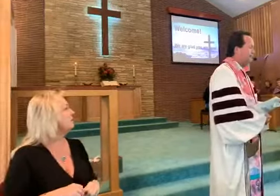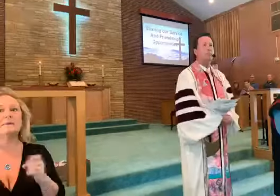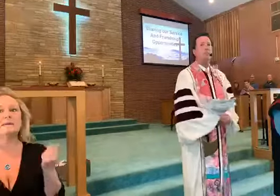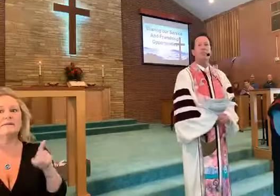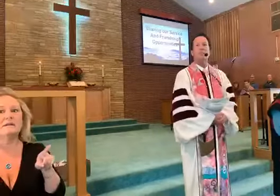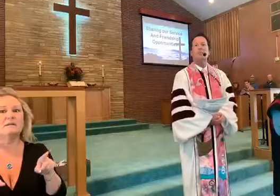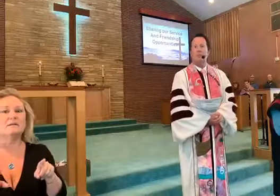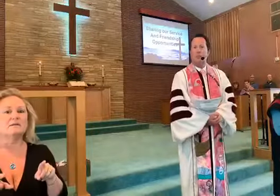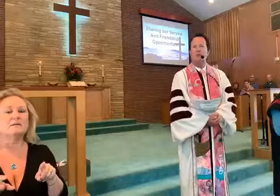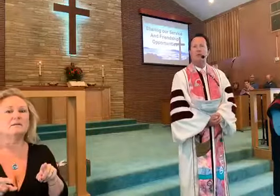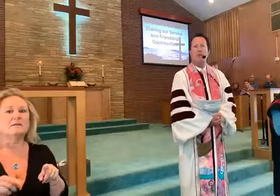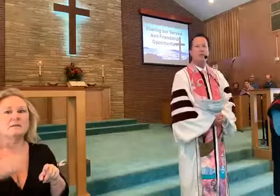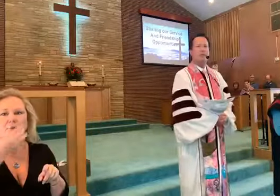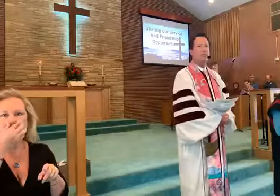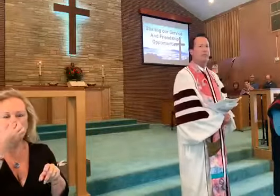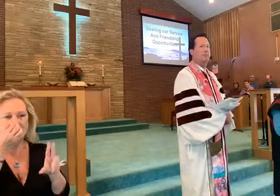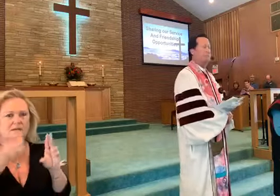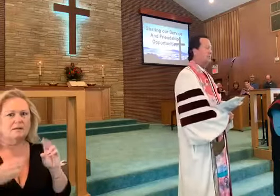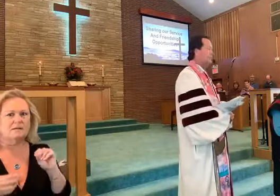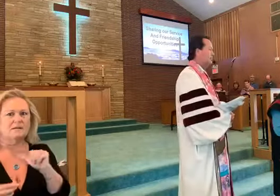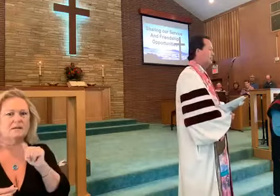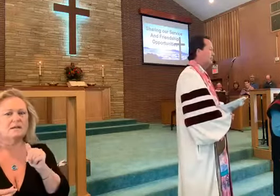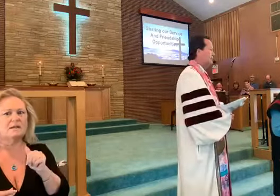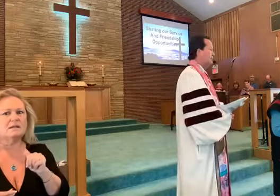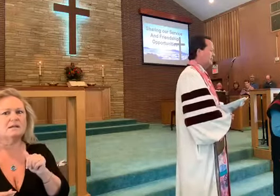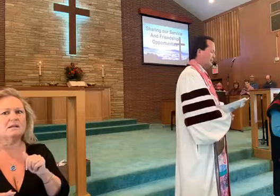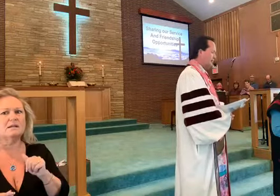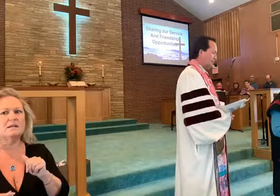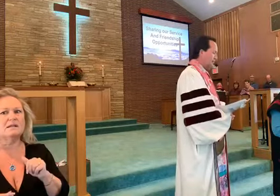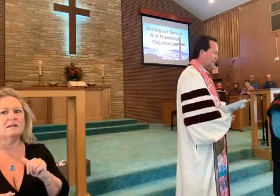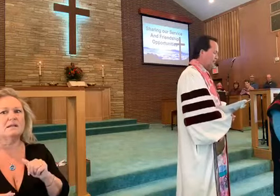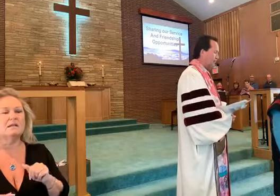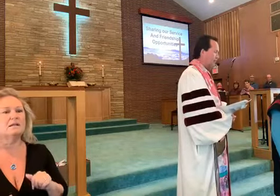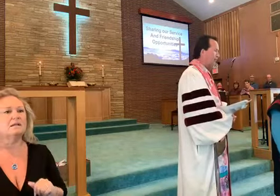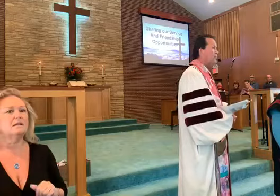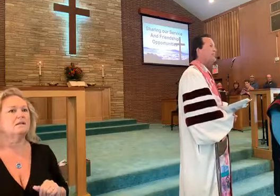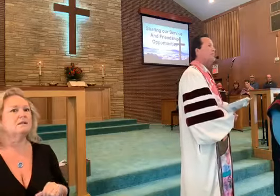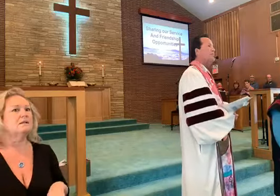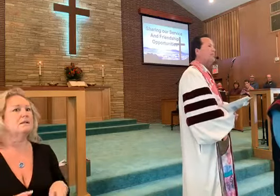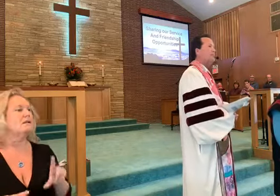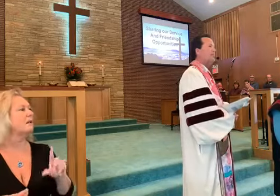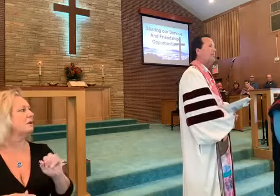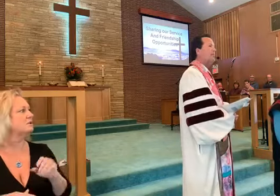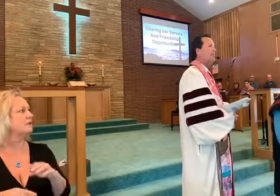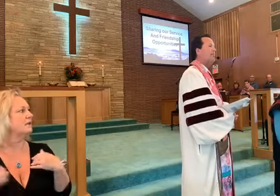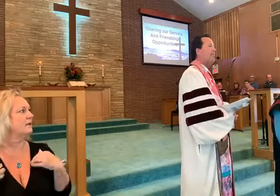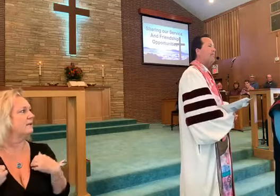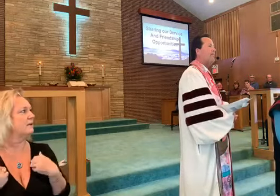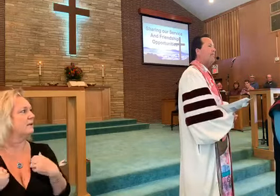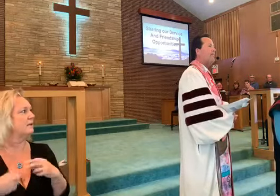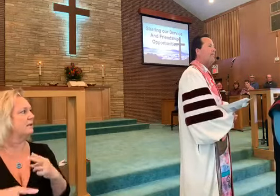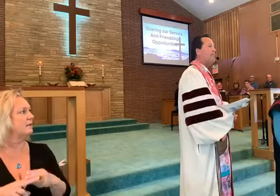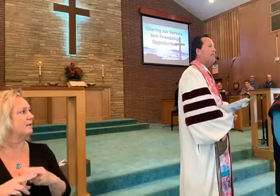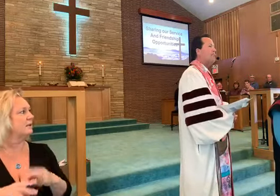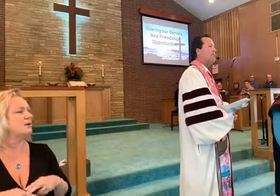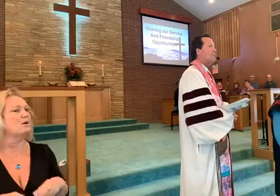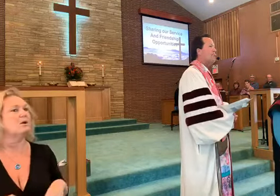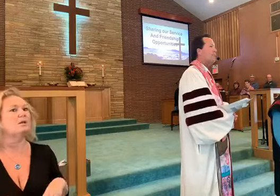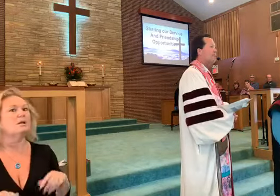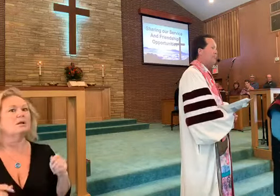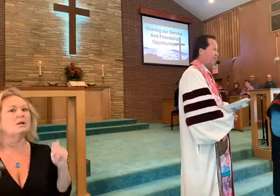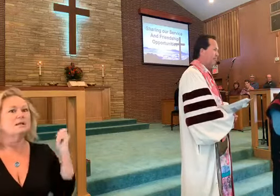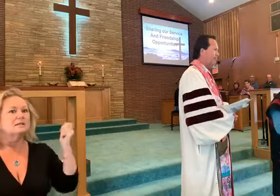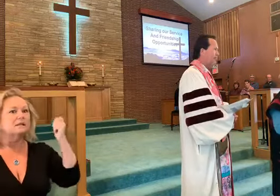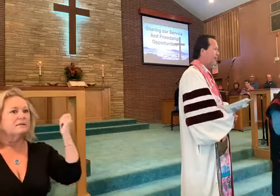Briefly, on the 22nd of this month, it's a Friday, LARGE is having what they call their annual